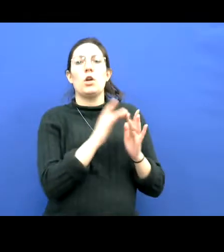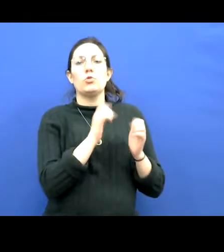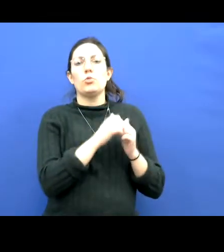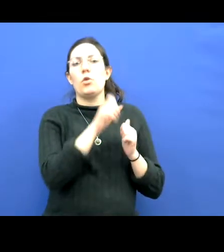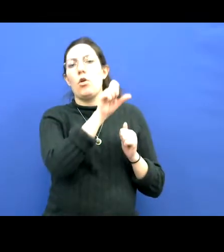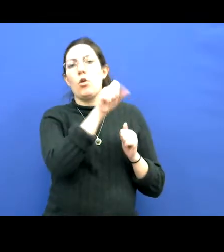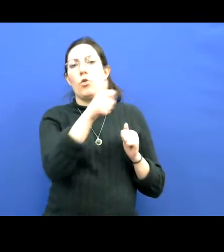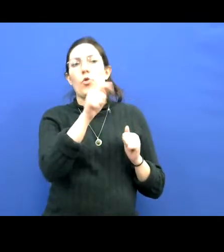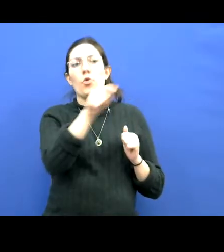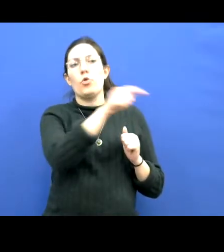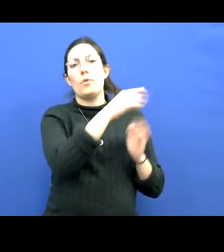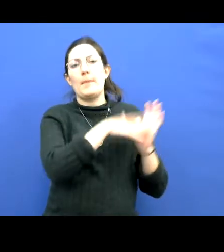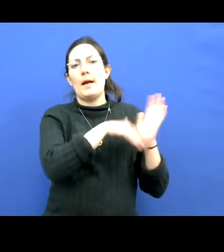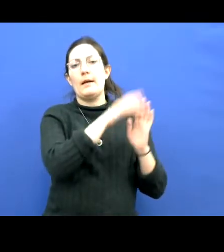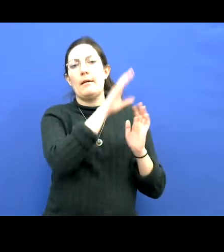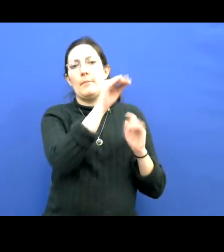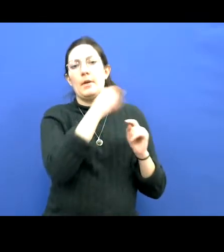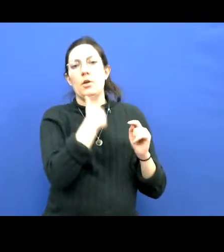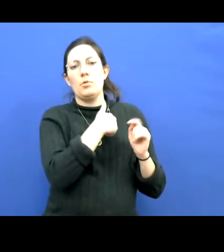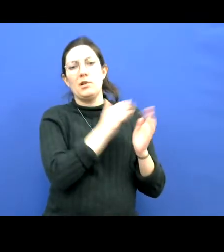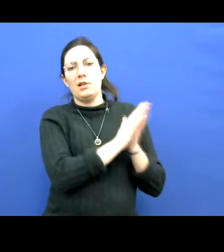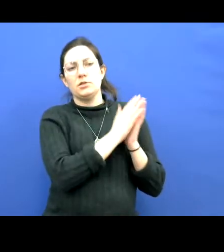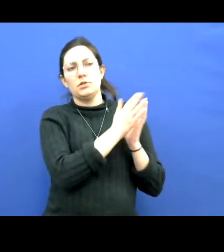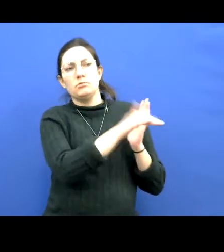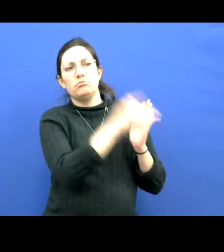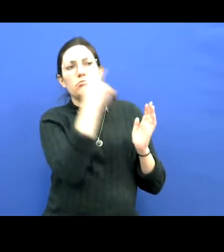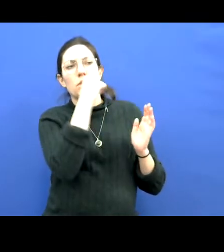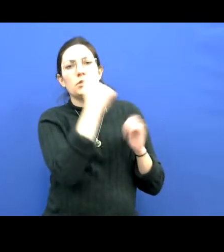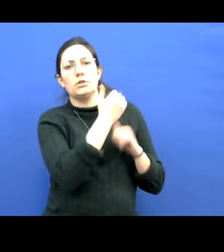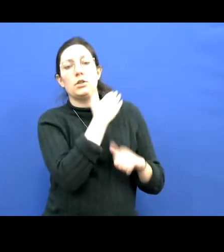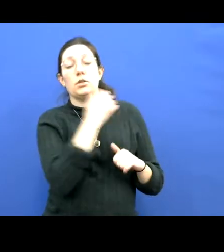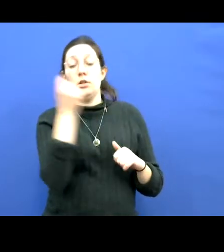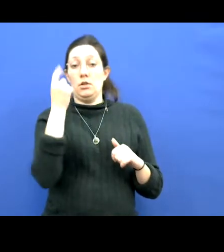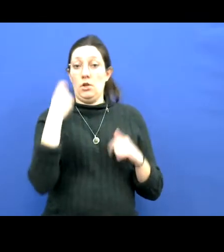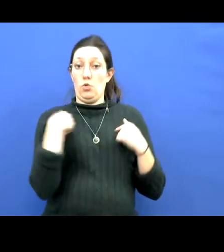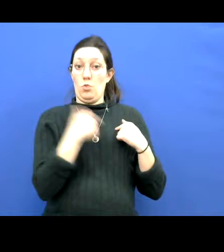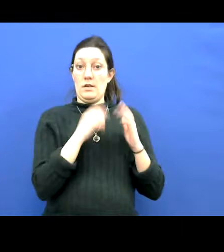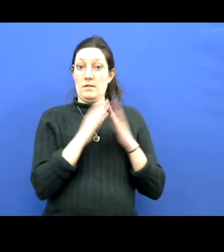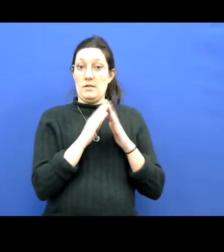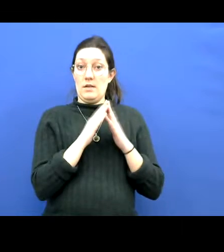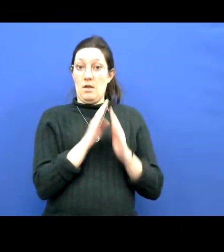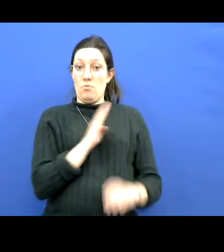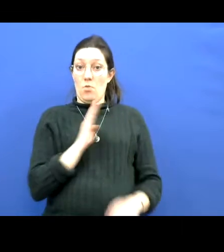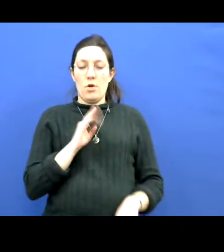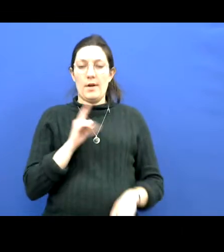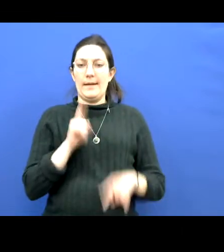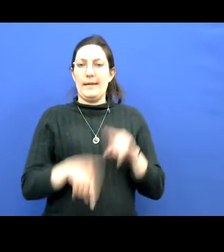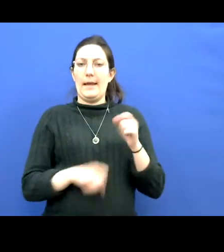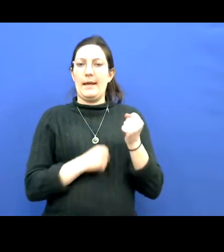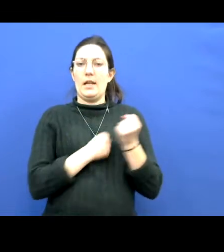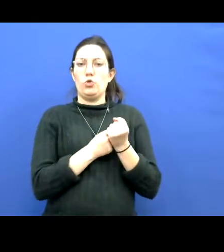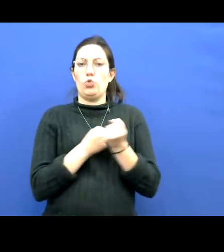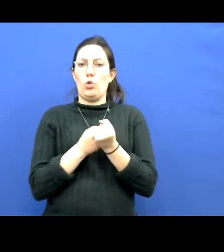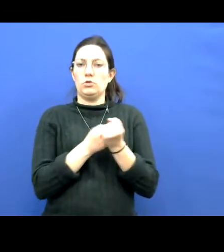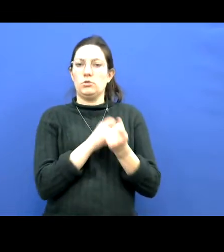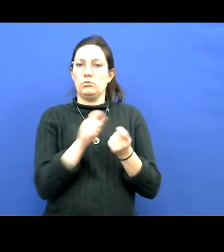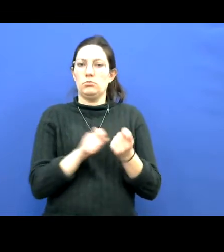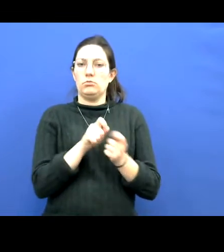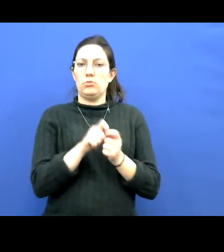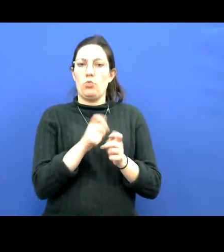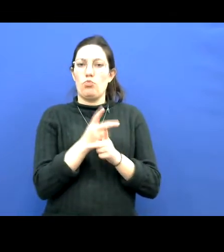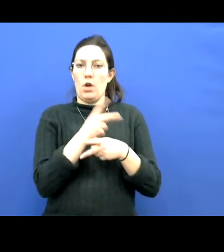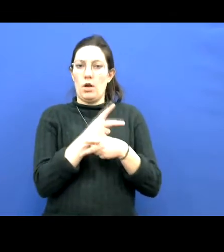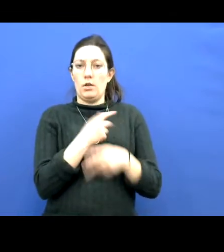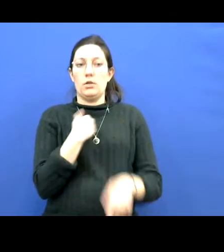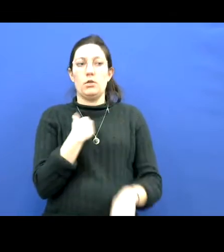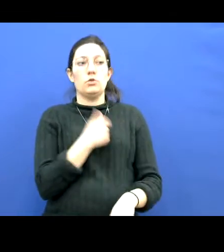didn't, one of the things we have to be careful as the town board, we're not supposed to endorse particular products. So we're reaching out.